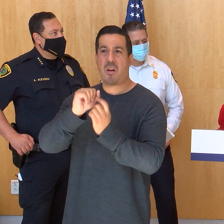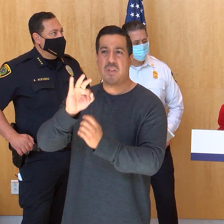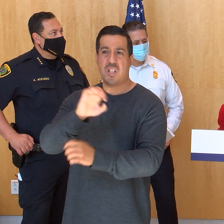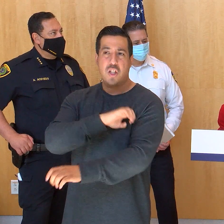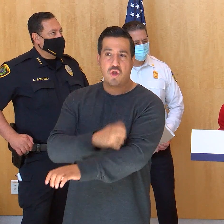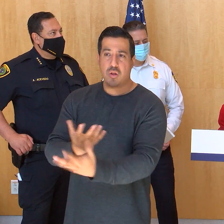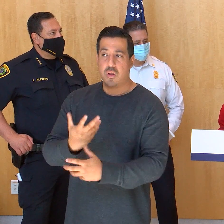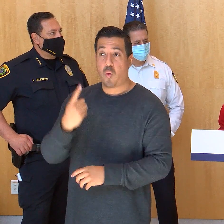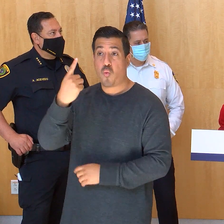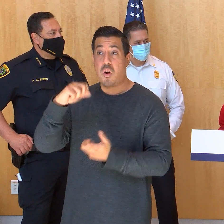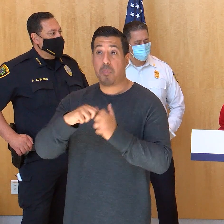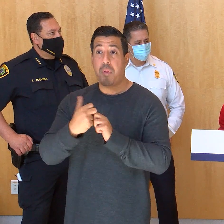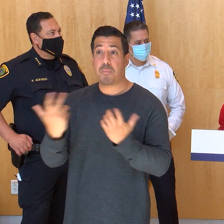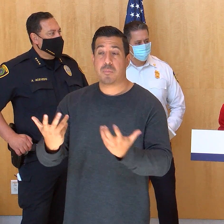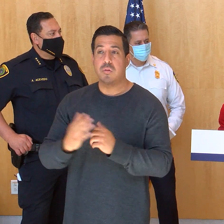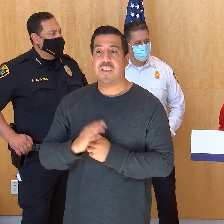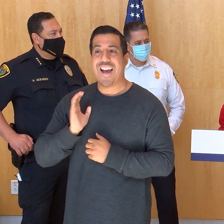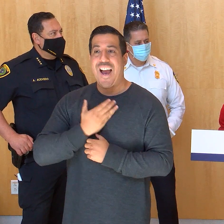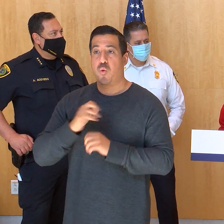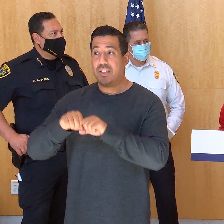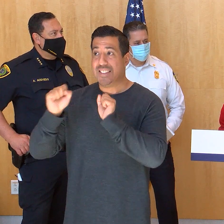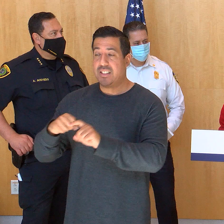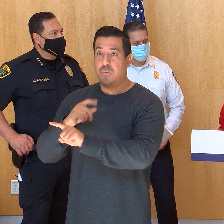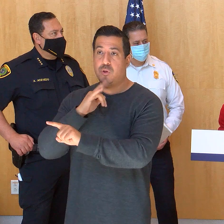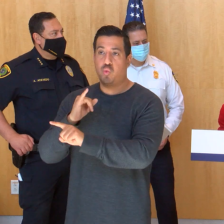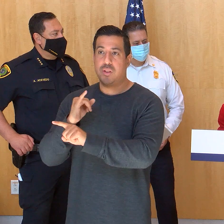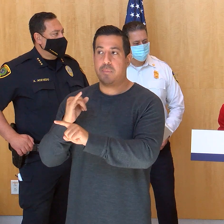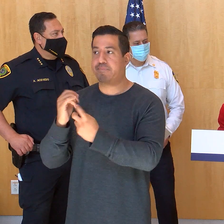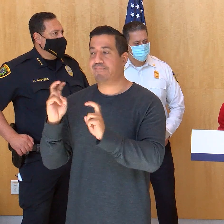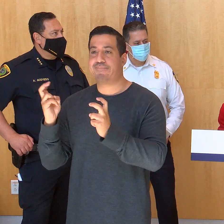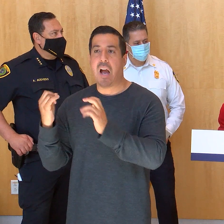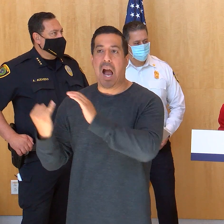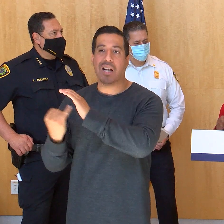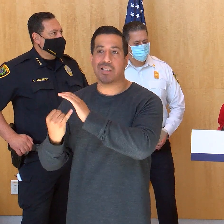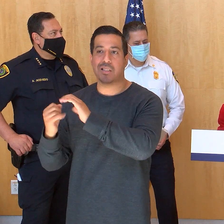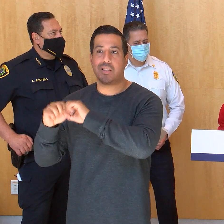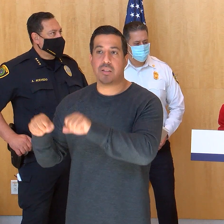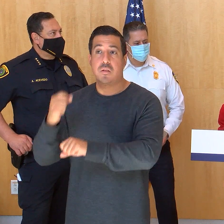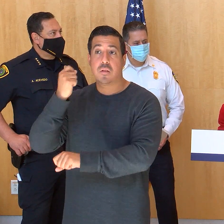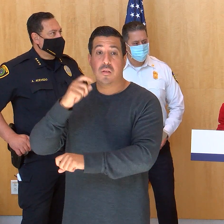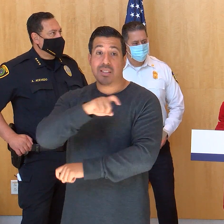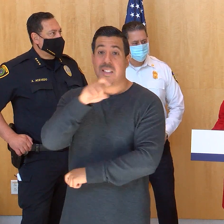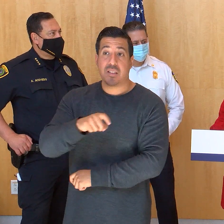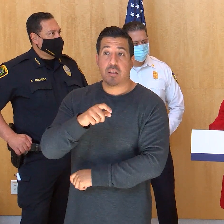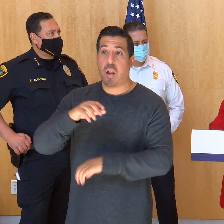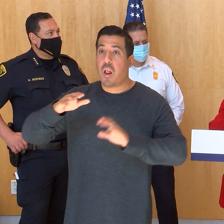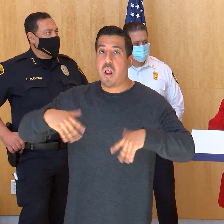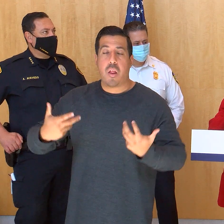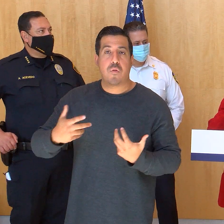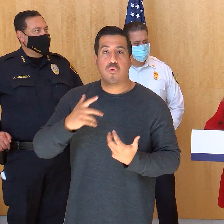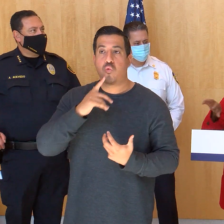one of the problems is that our system is an isolated system. Texas never worked to